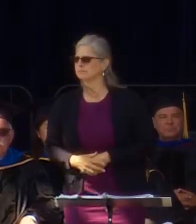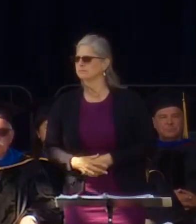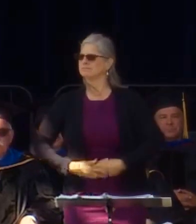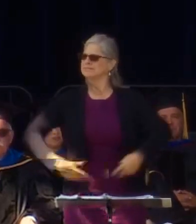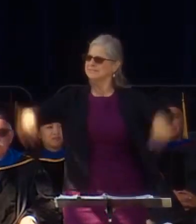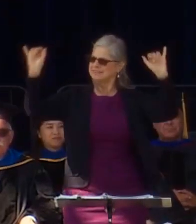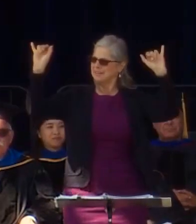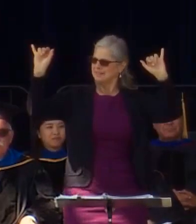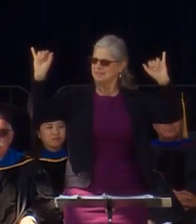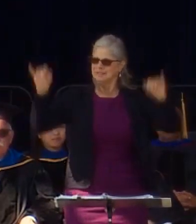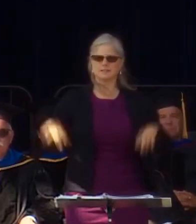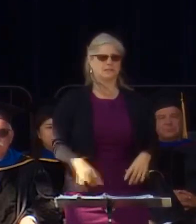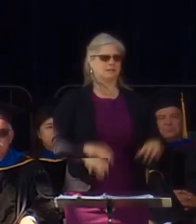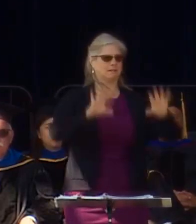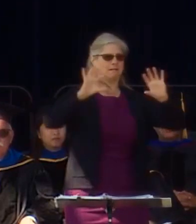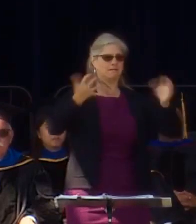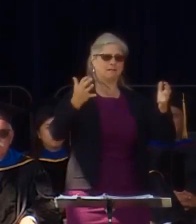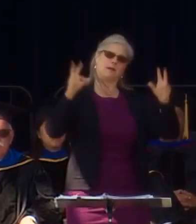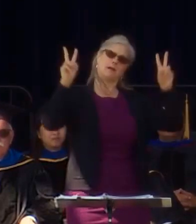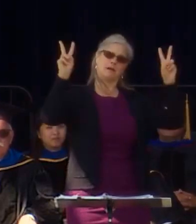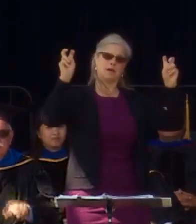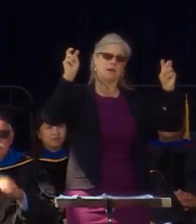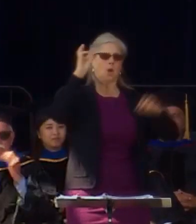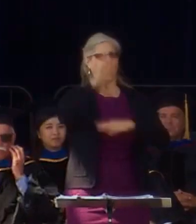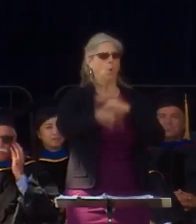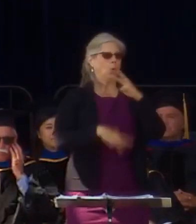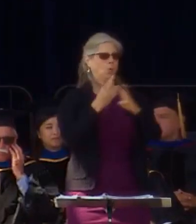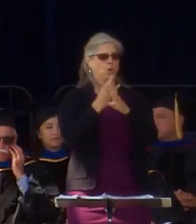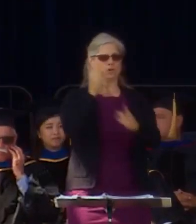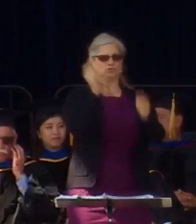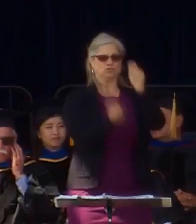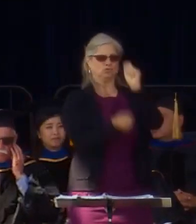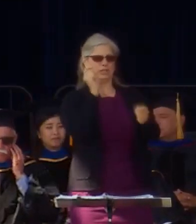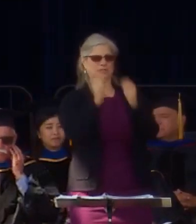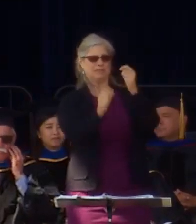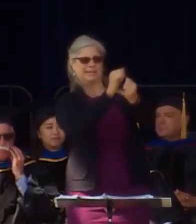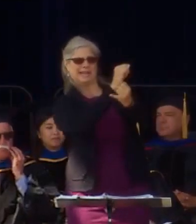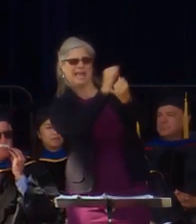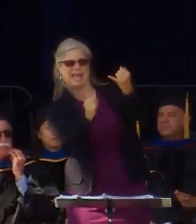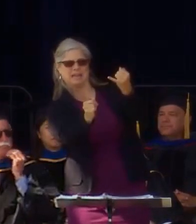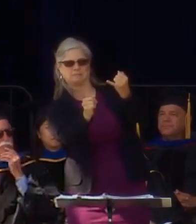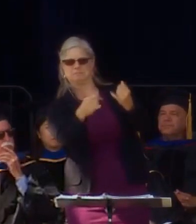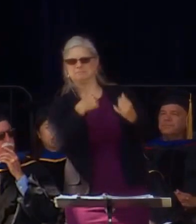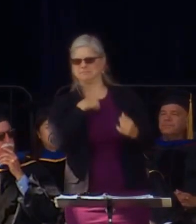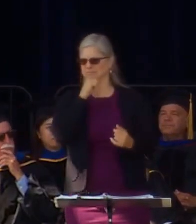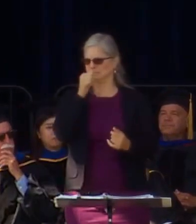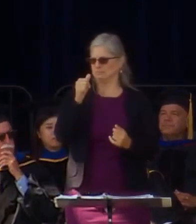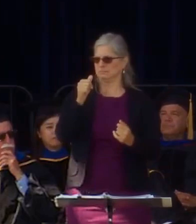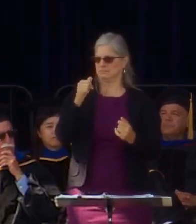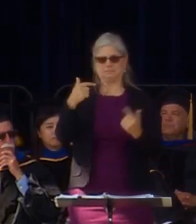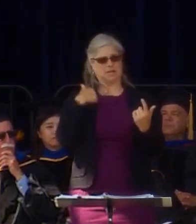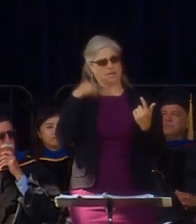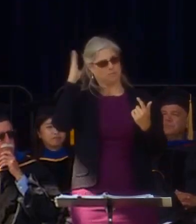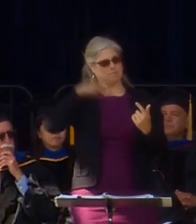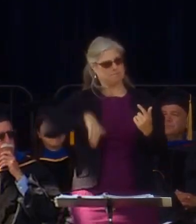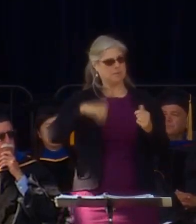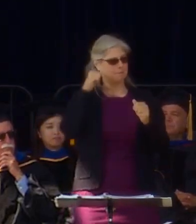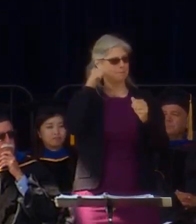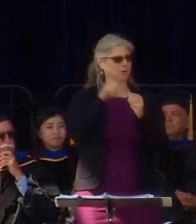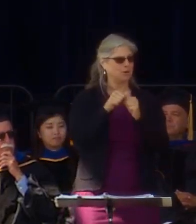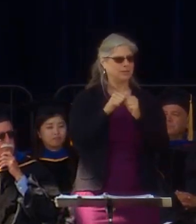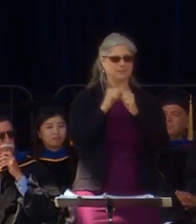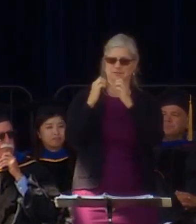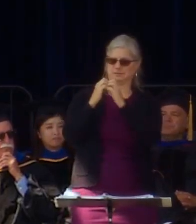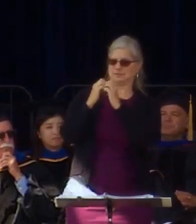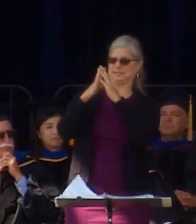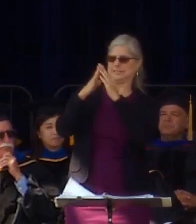Still, in the category of world-changing plot twists, I'm not sure much can beat the invention of the internet, which happened the